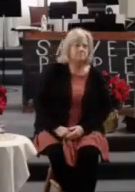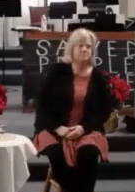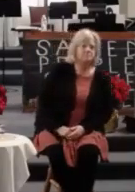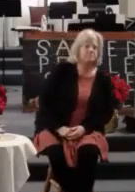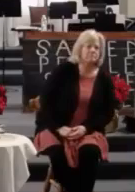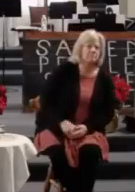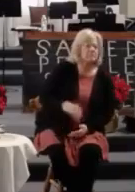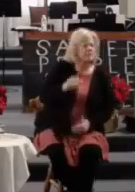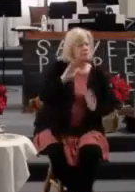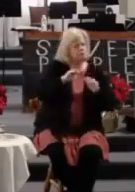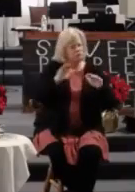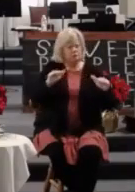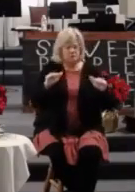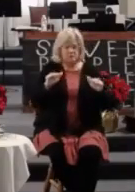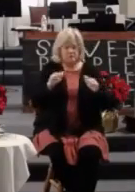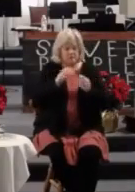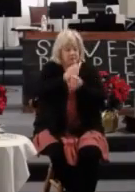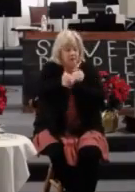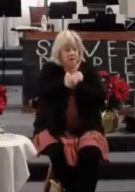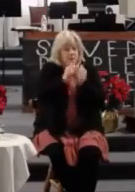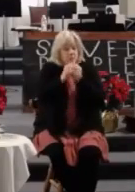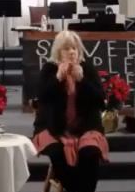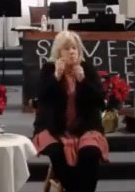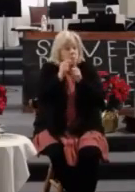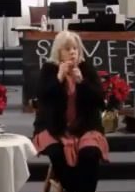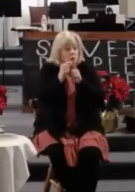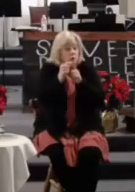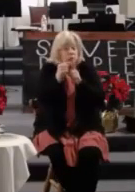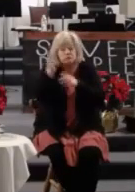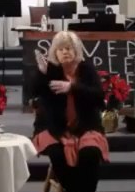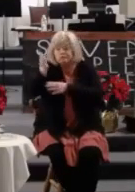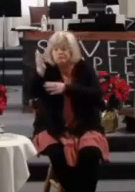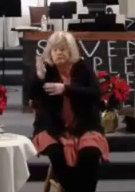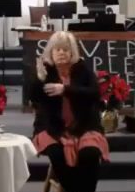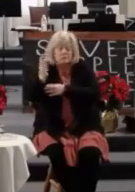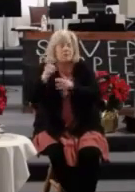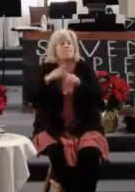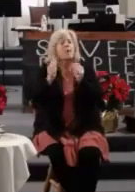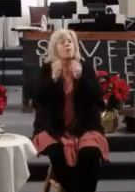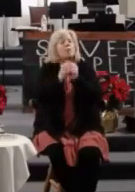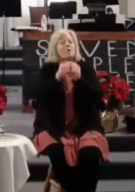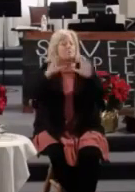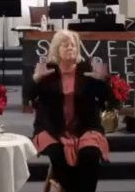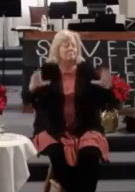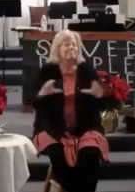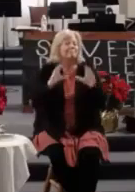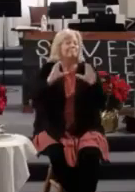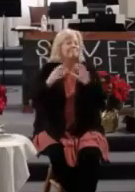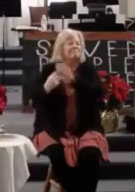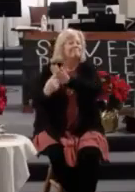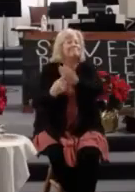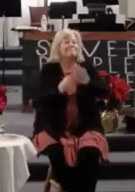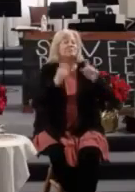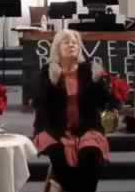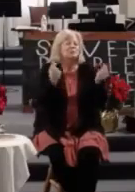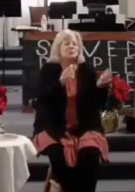us not love with words or speech, but with actions and in truth.